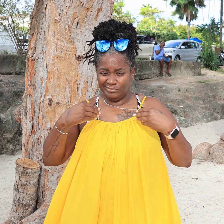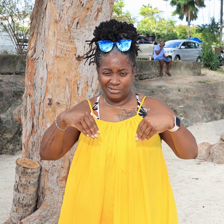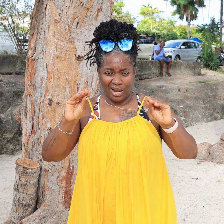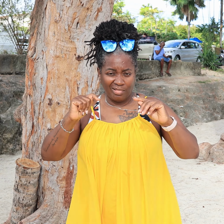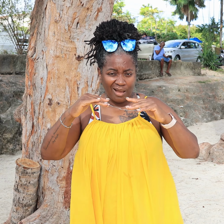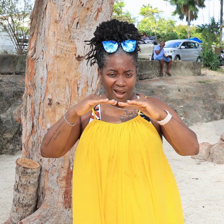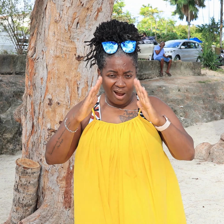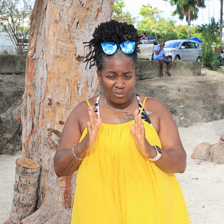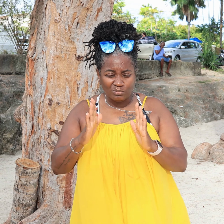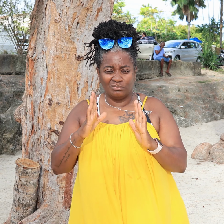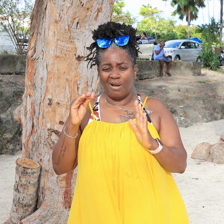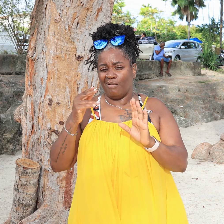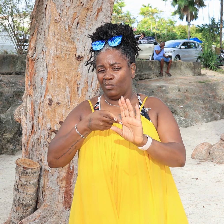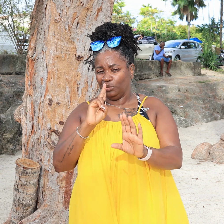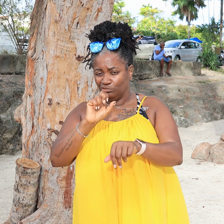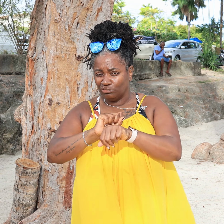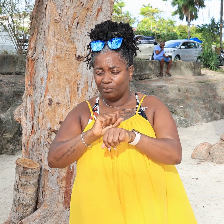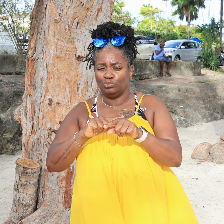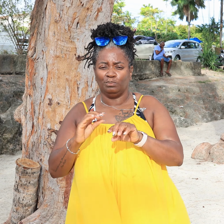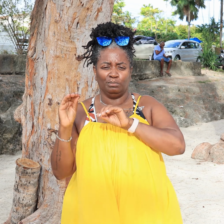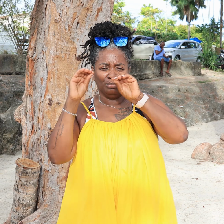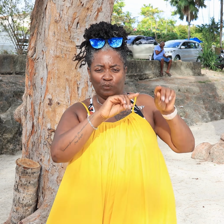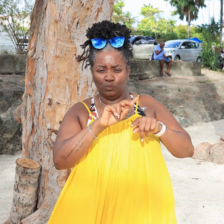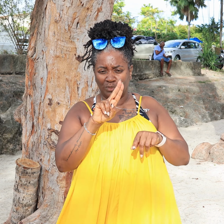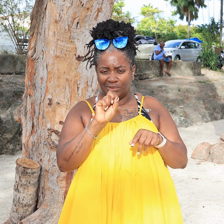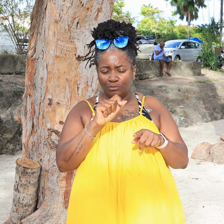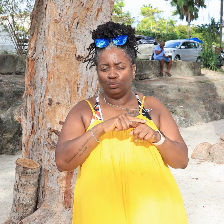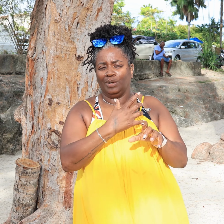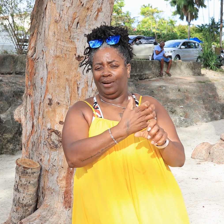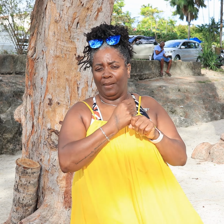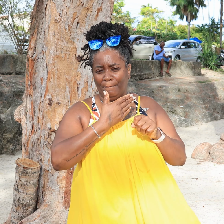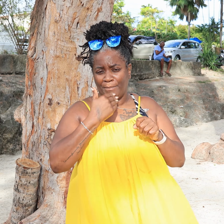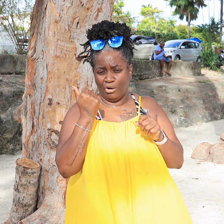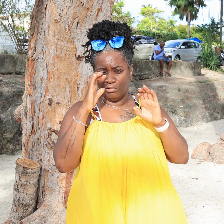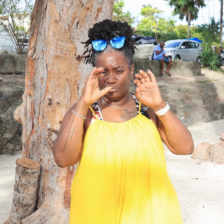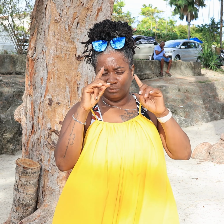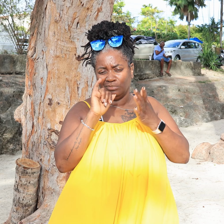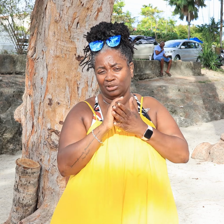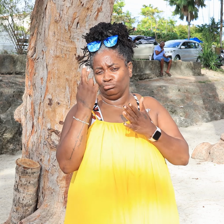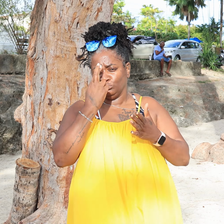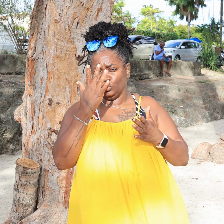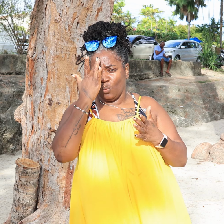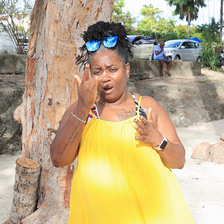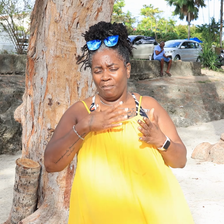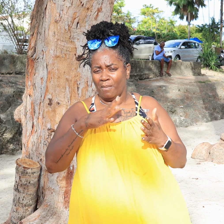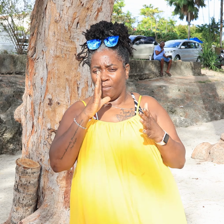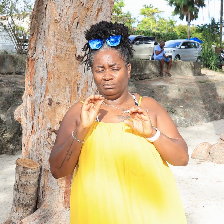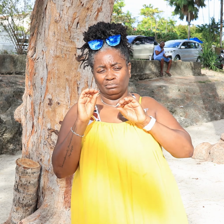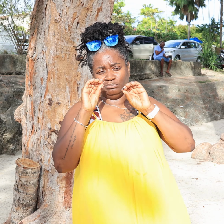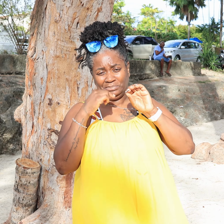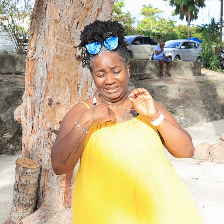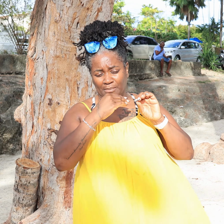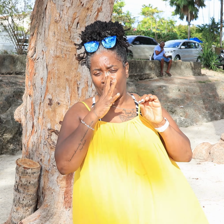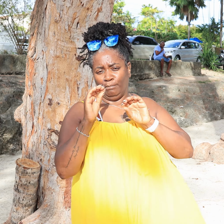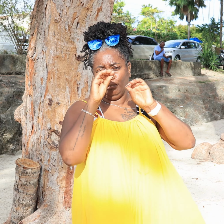she decided she's gonna sell the house, quit her job, and move to the United States of America to get a better education. That's